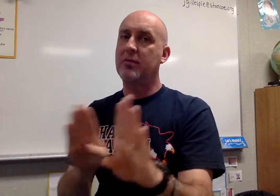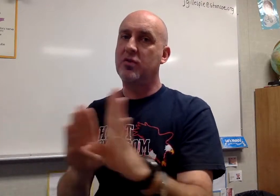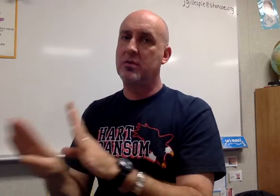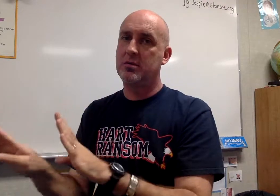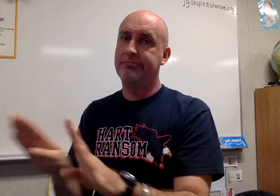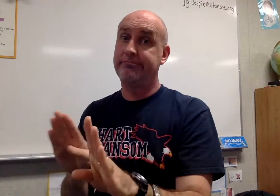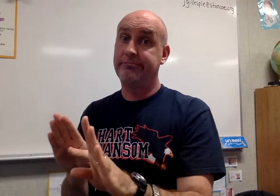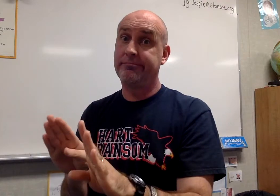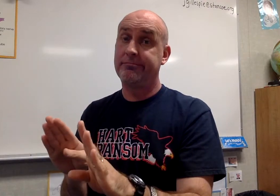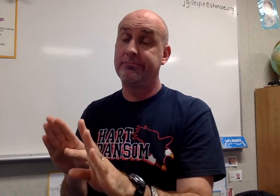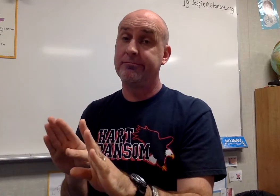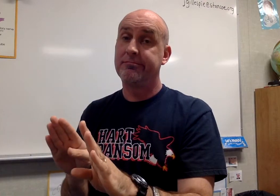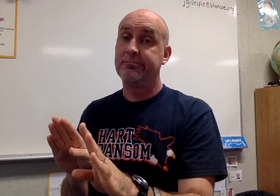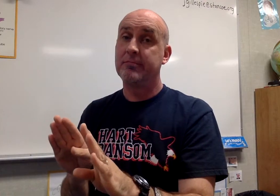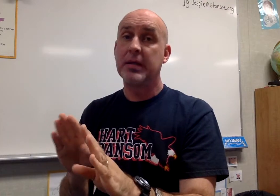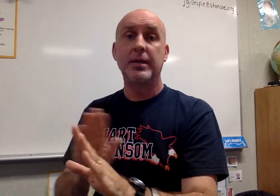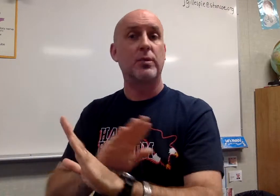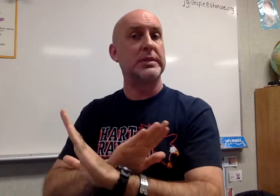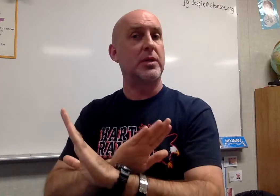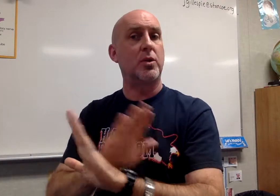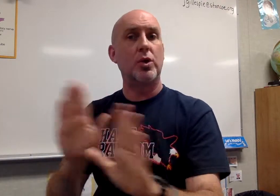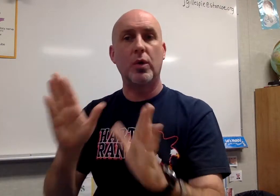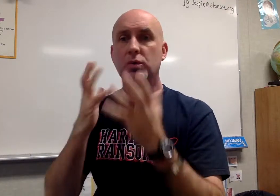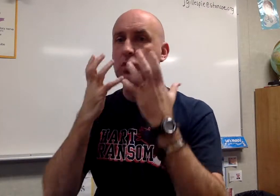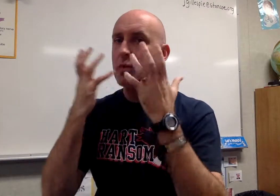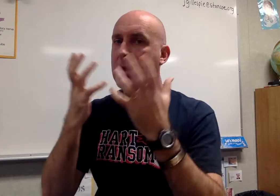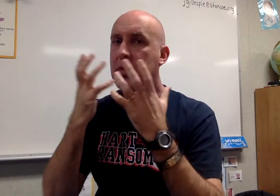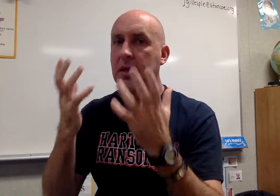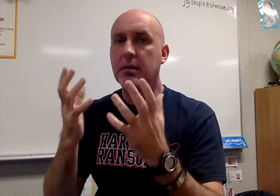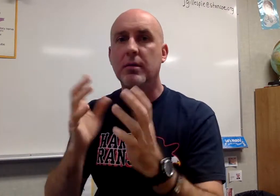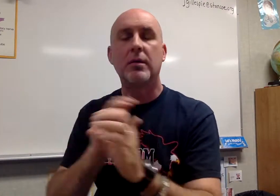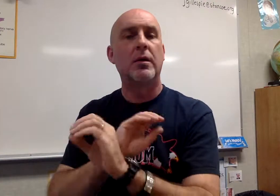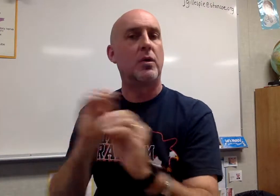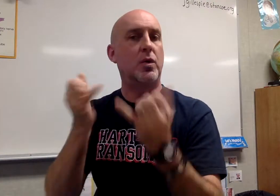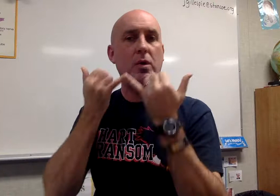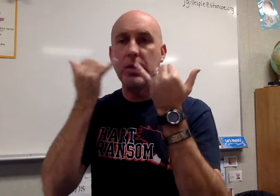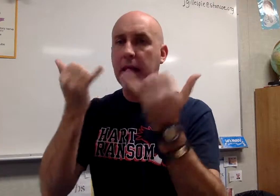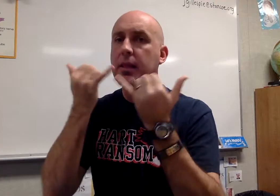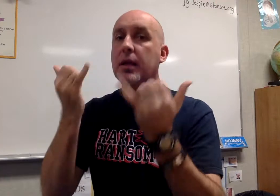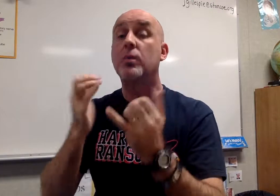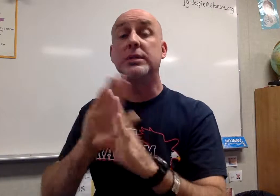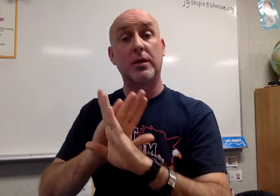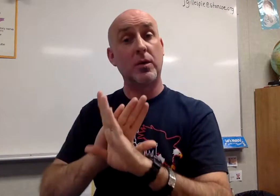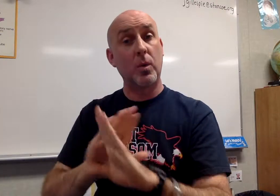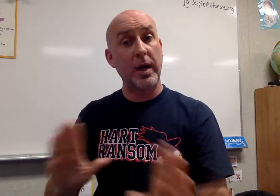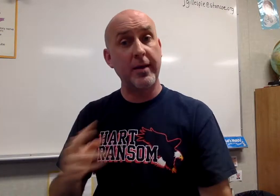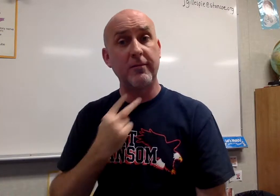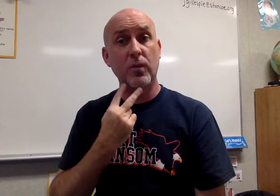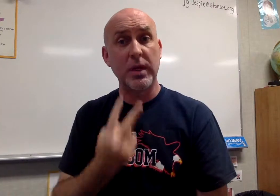behavior. We said no screaming, no yelling. We said quiet